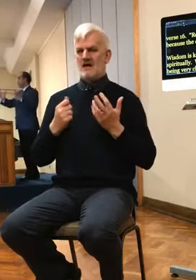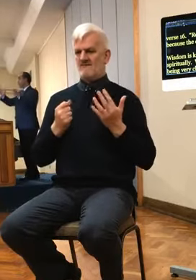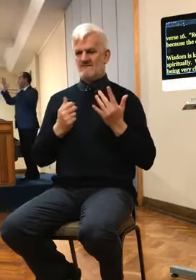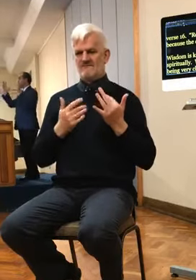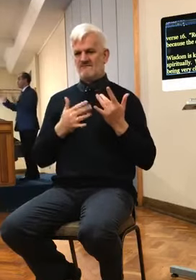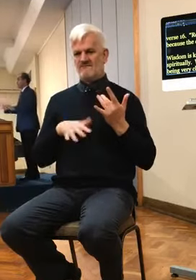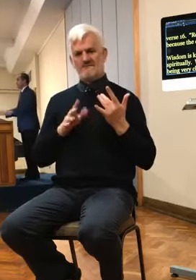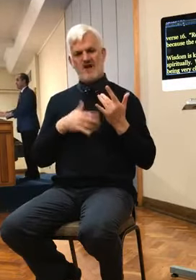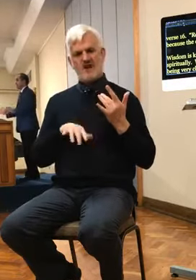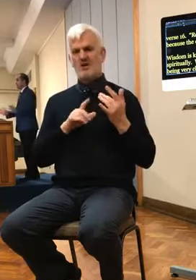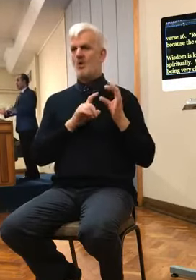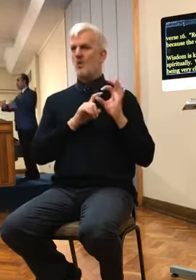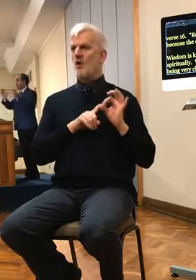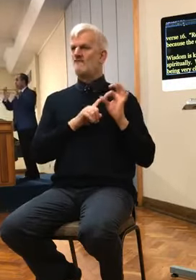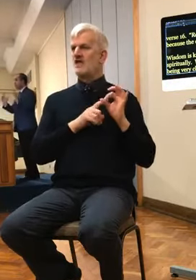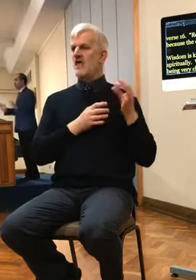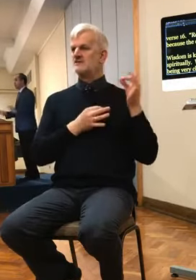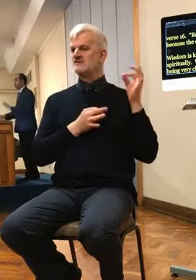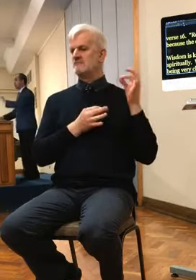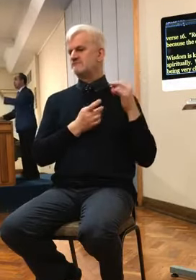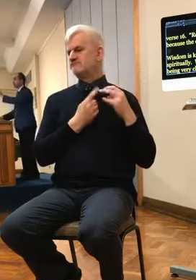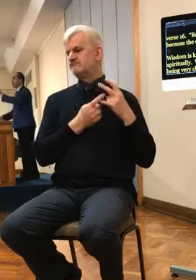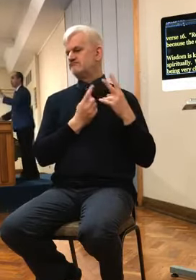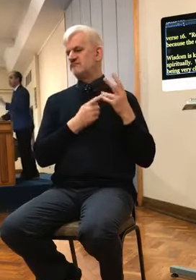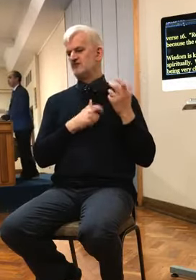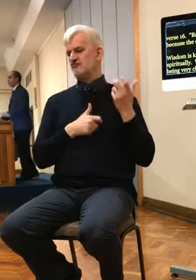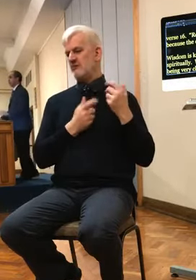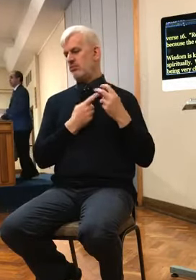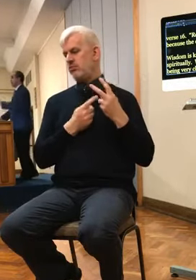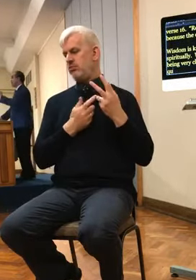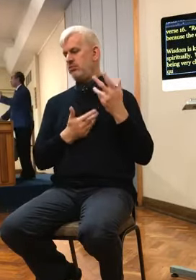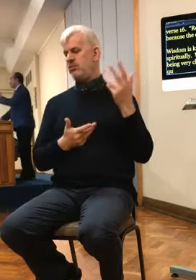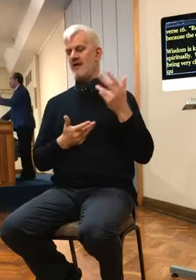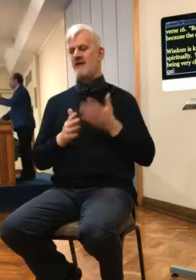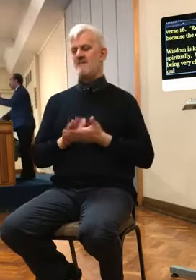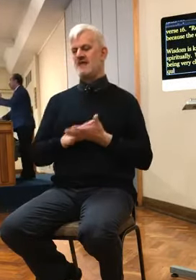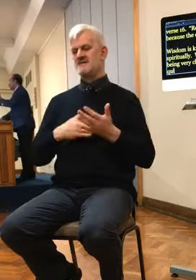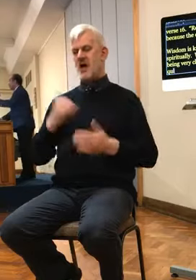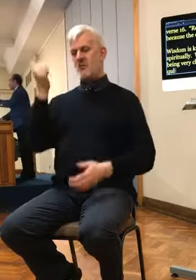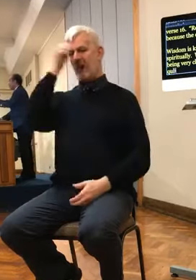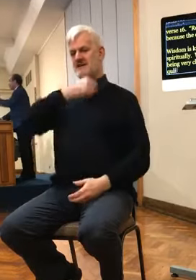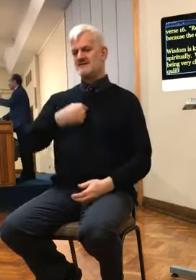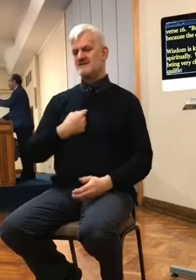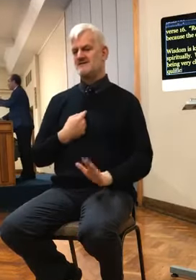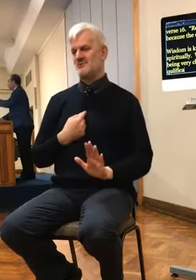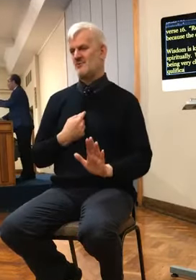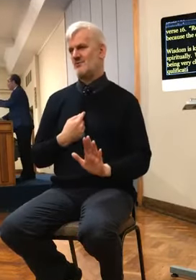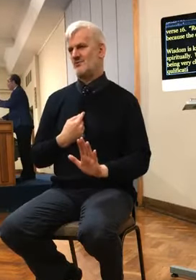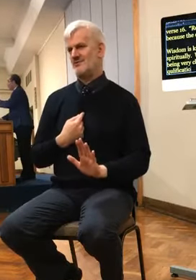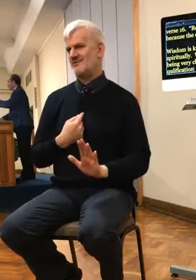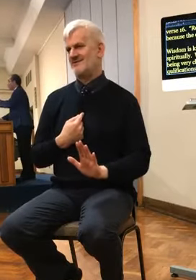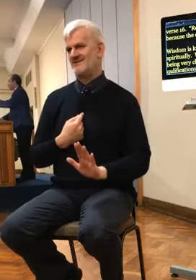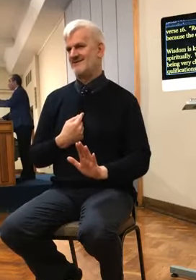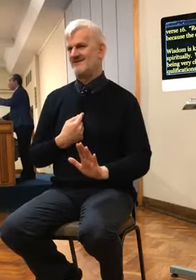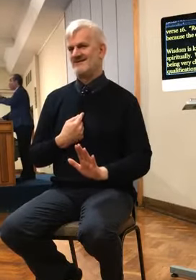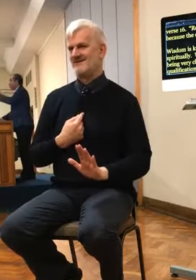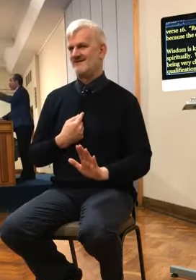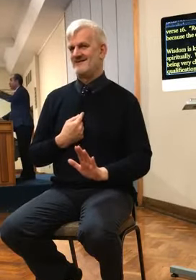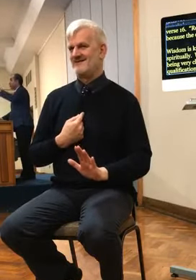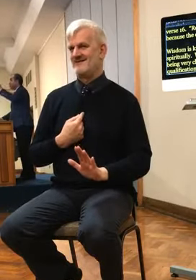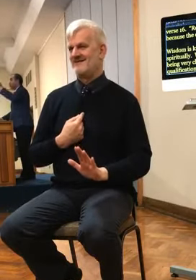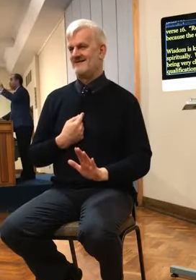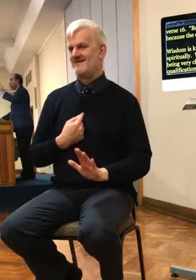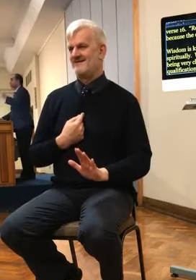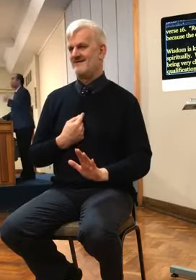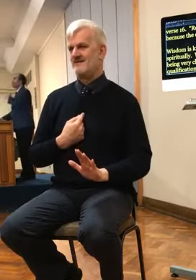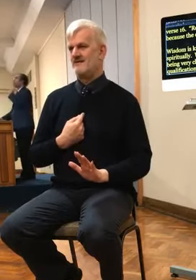of many titles, academic titles. That's not wisdom. And wisdom also, because in some places, because